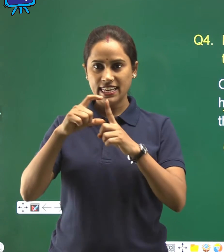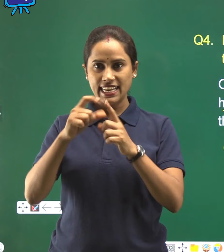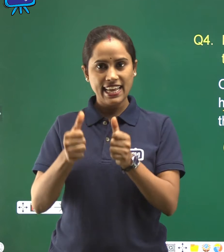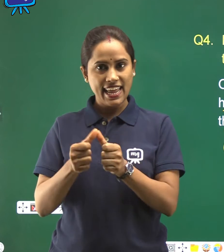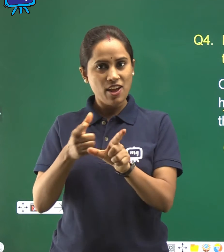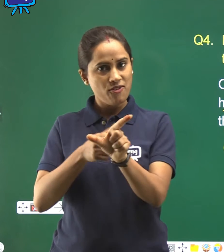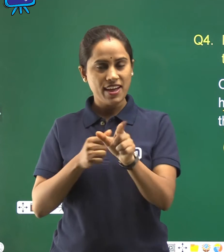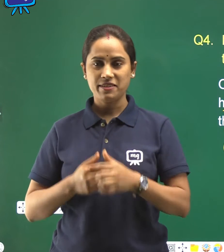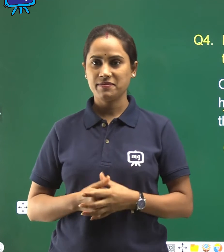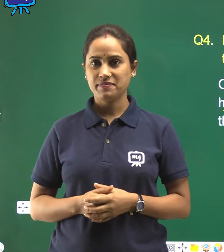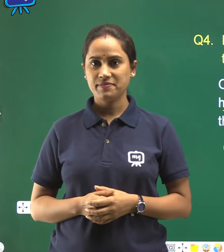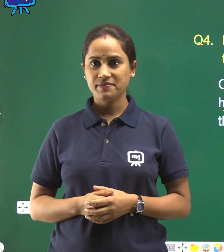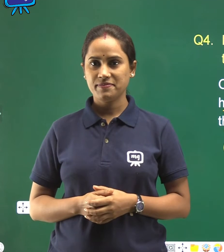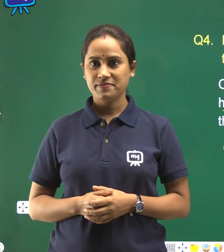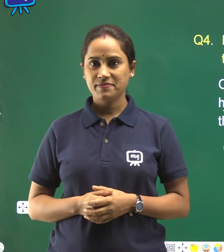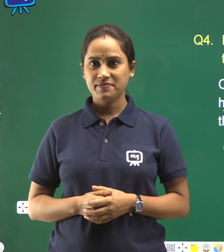A Y.